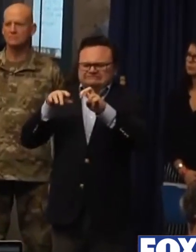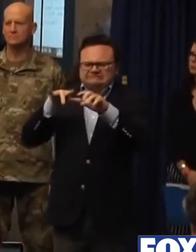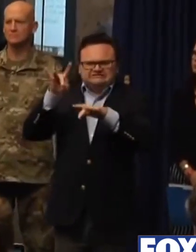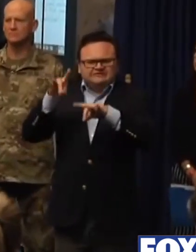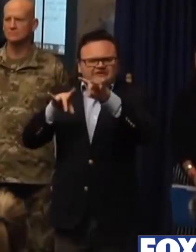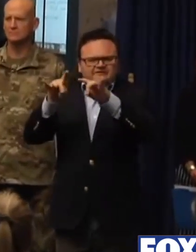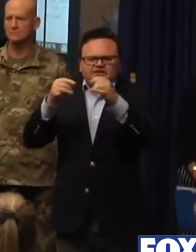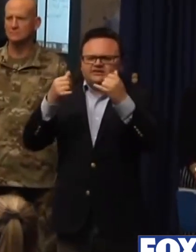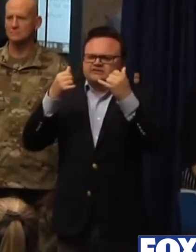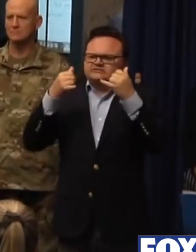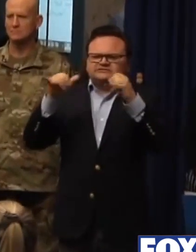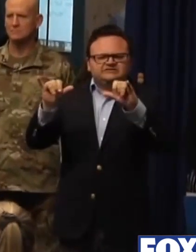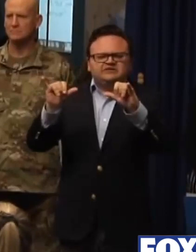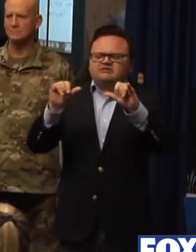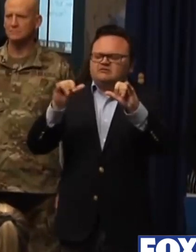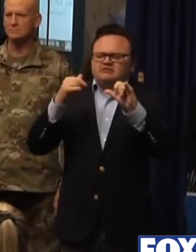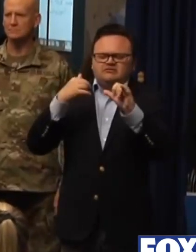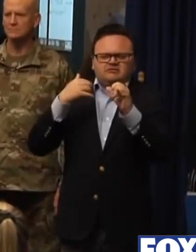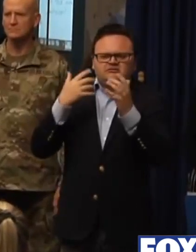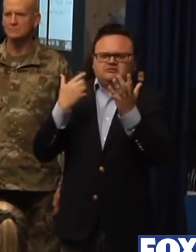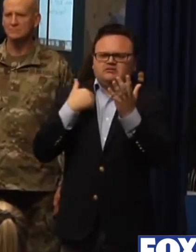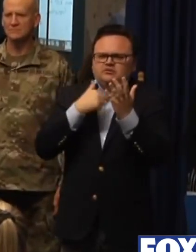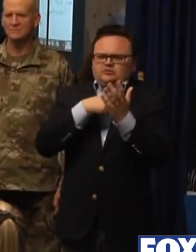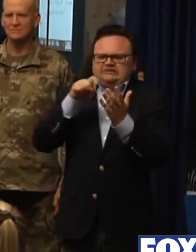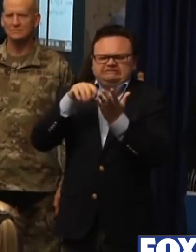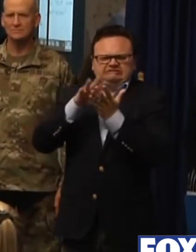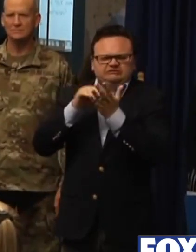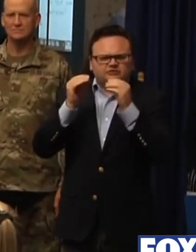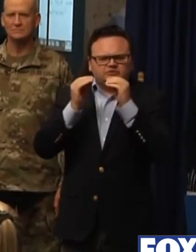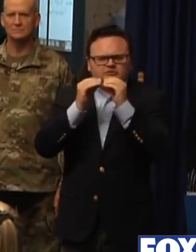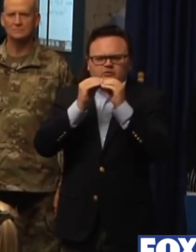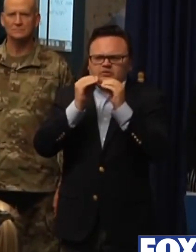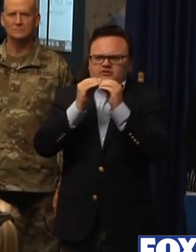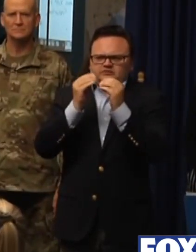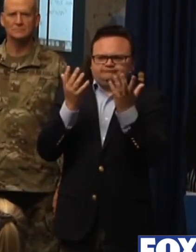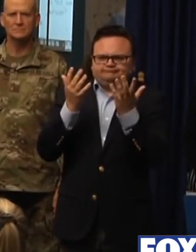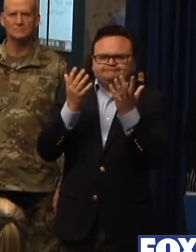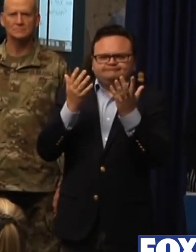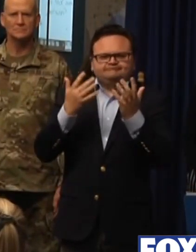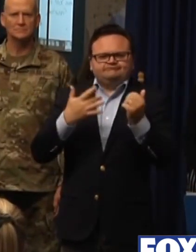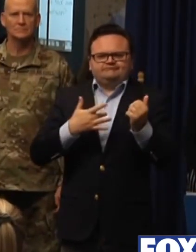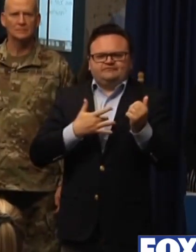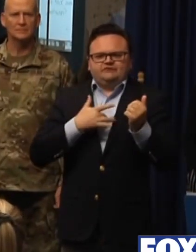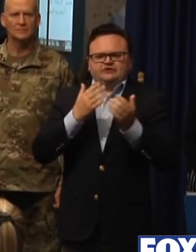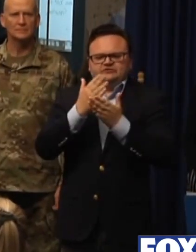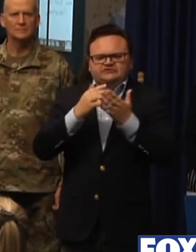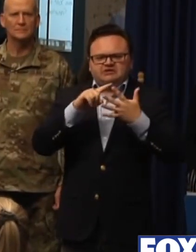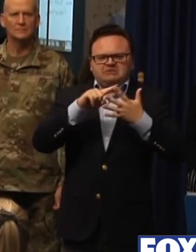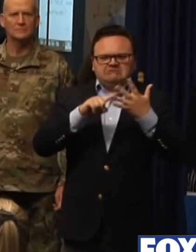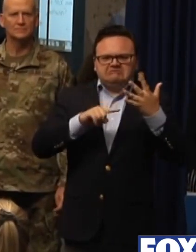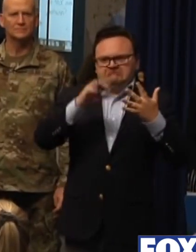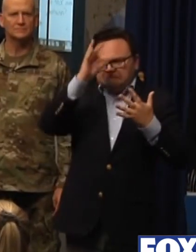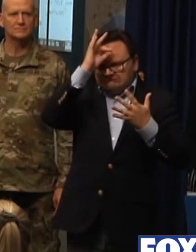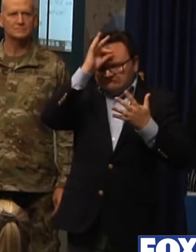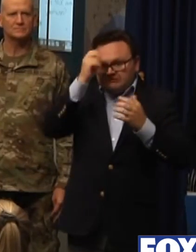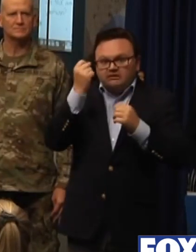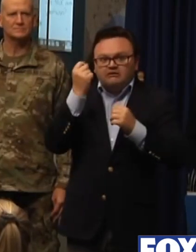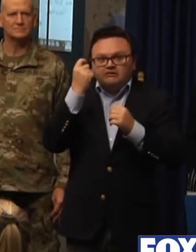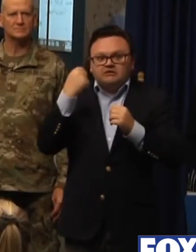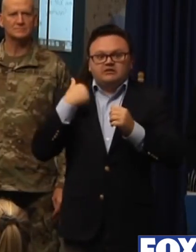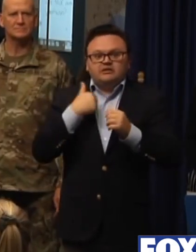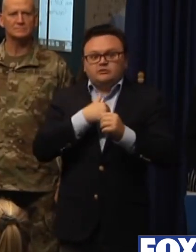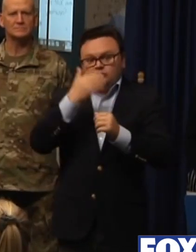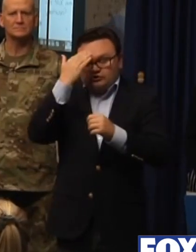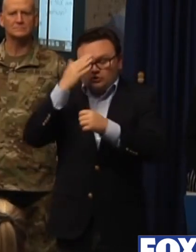that one thing that we have known for, relatively decent amount of time is that it tends